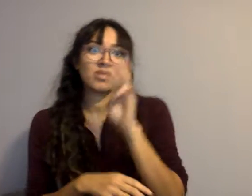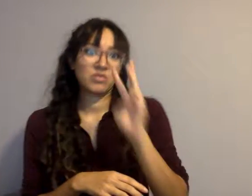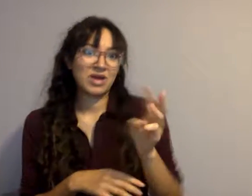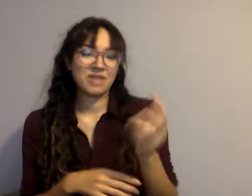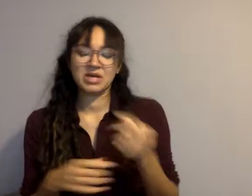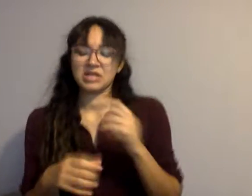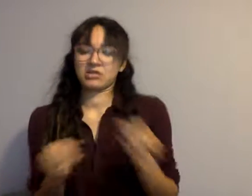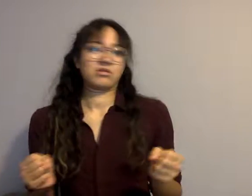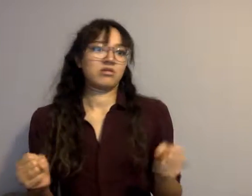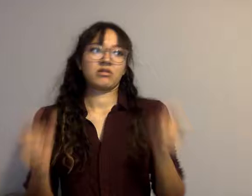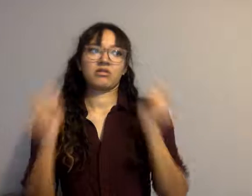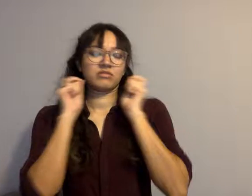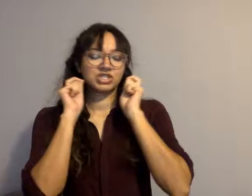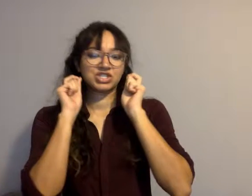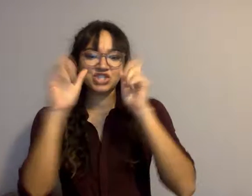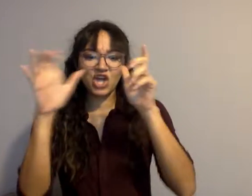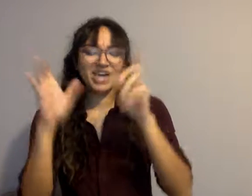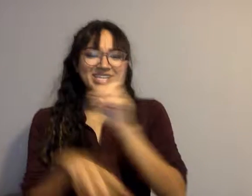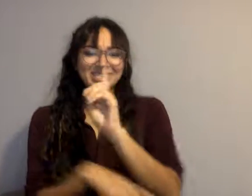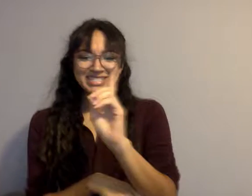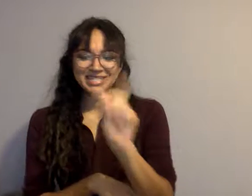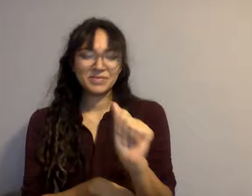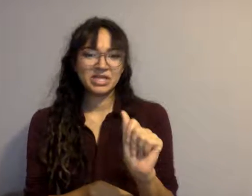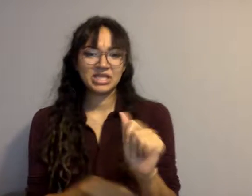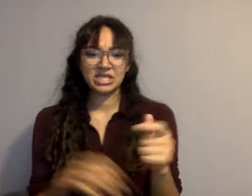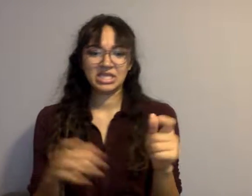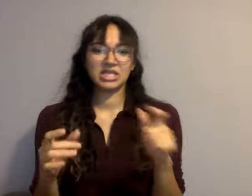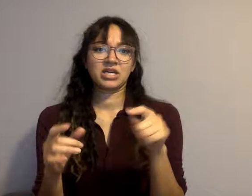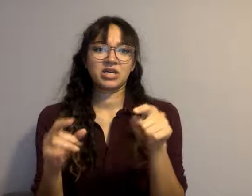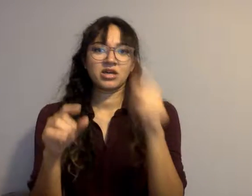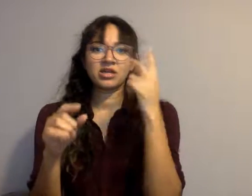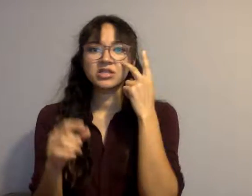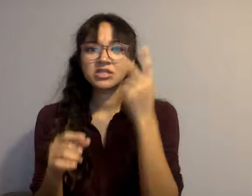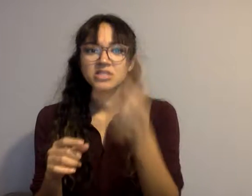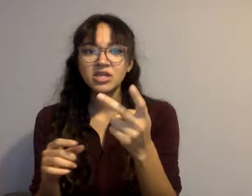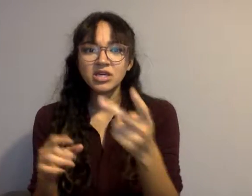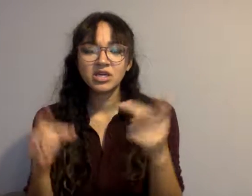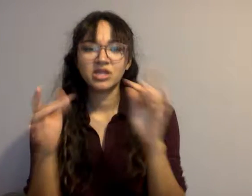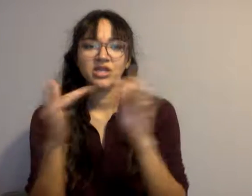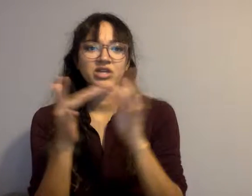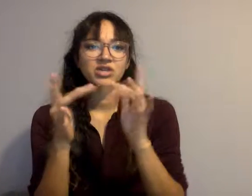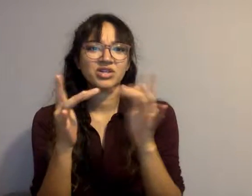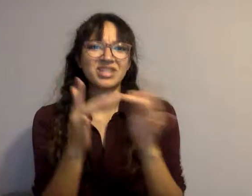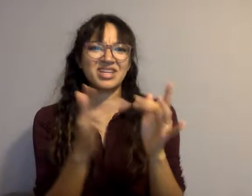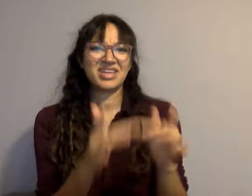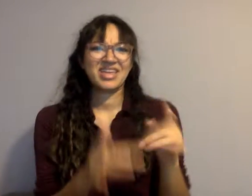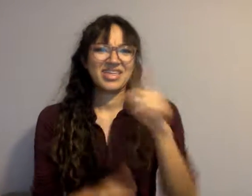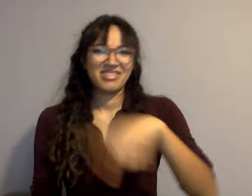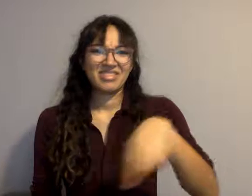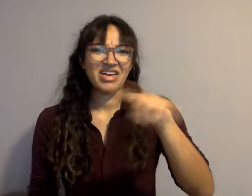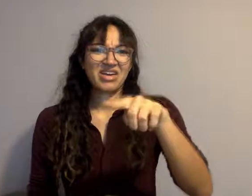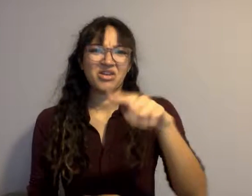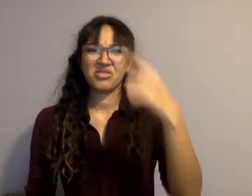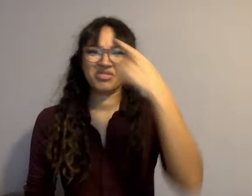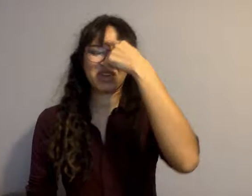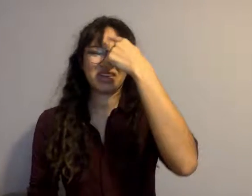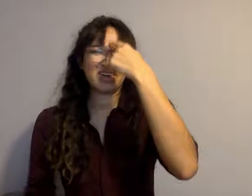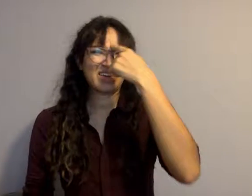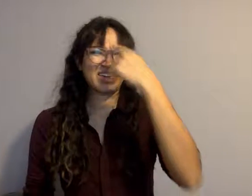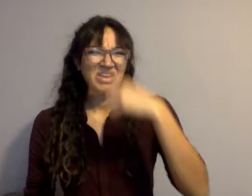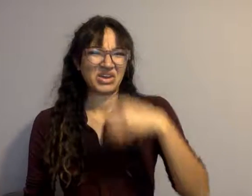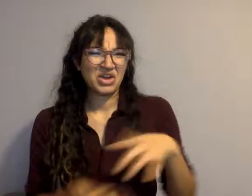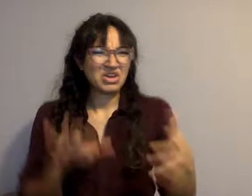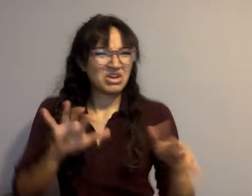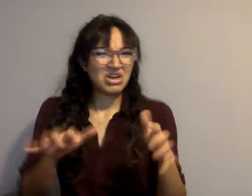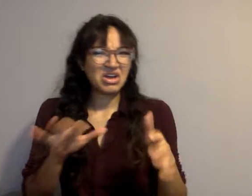game. I would look at clips online and see comments like, yo, why is she tweaking? Yo, is